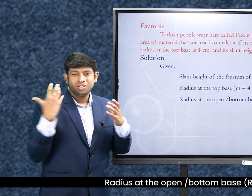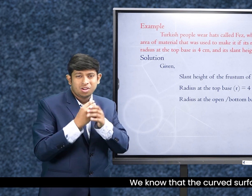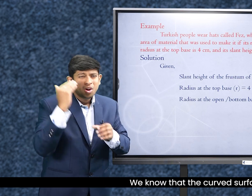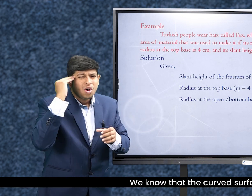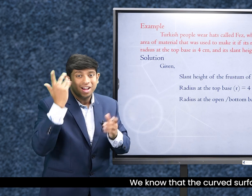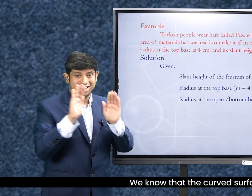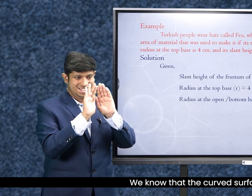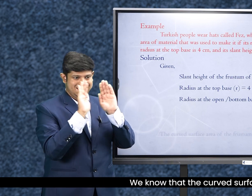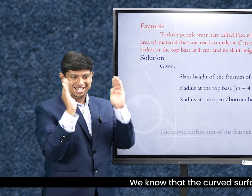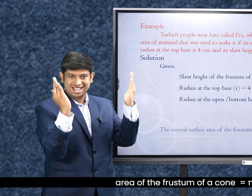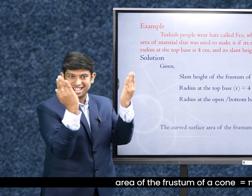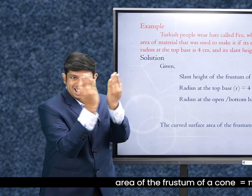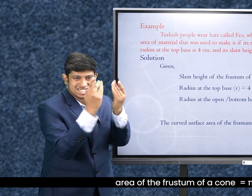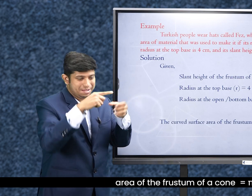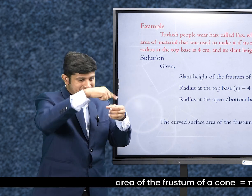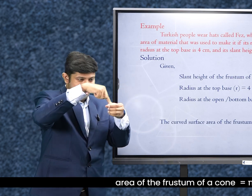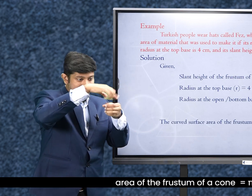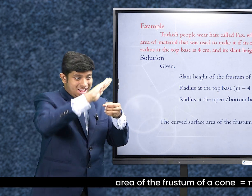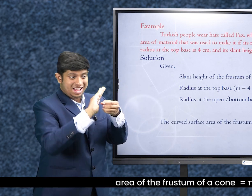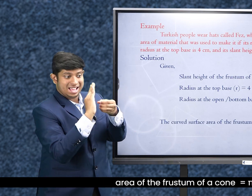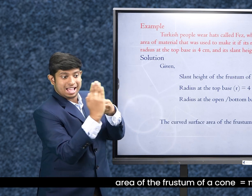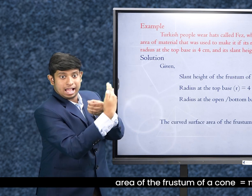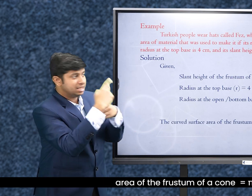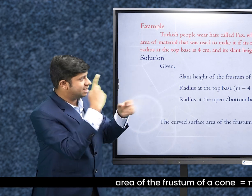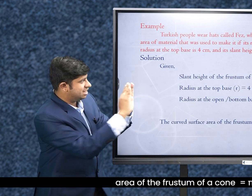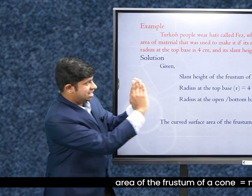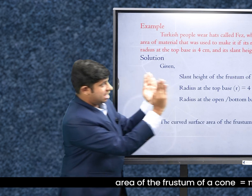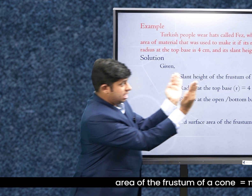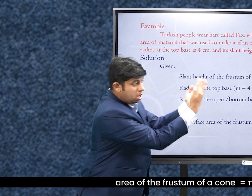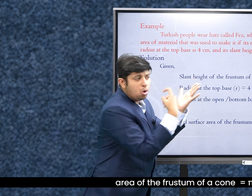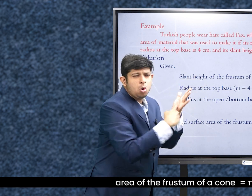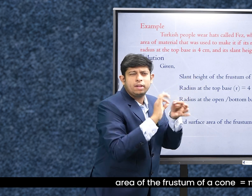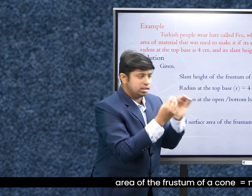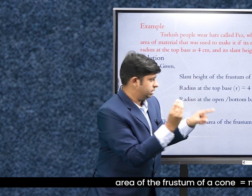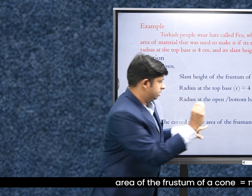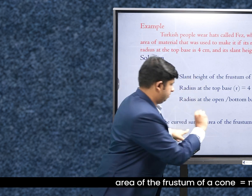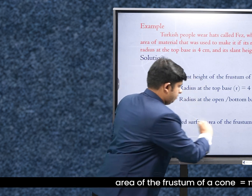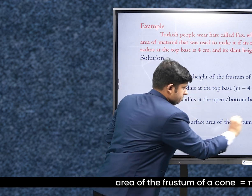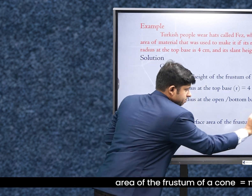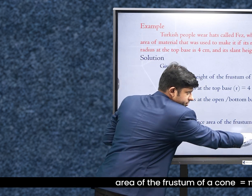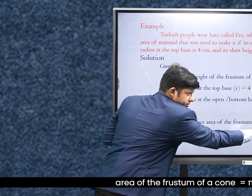We know that the curved surface area of the frustum of a cone is equal to pi L into capital R plus small